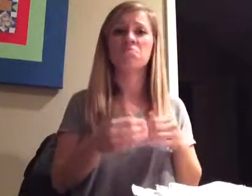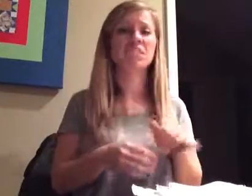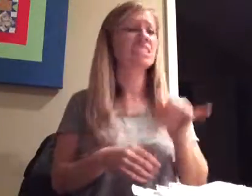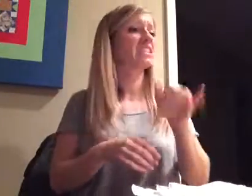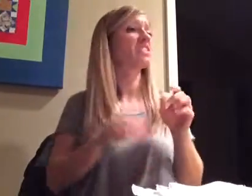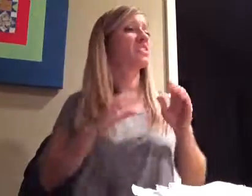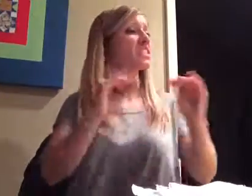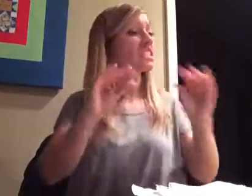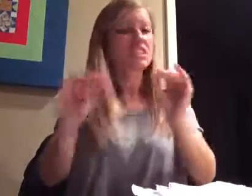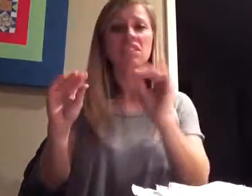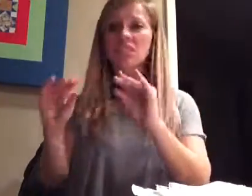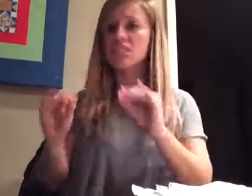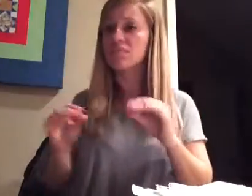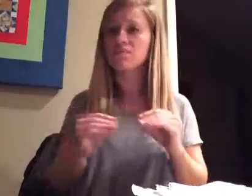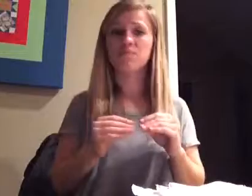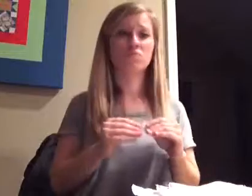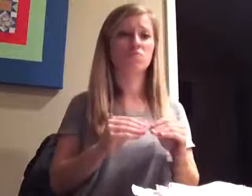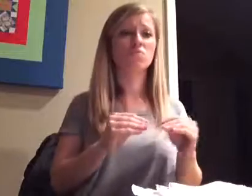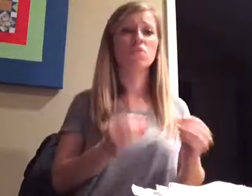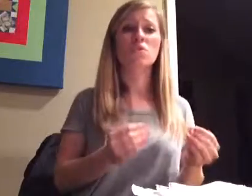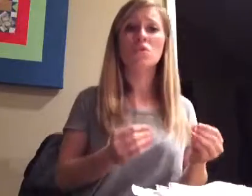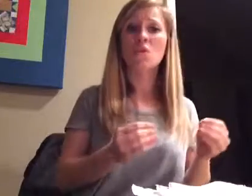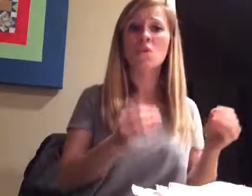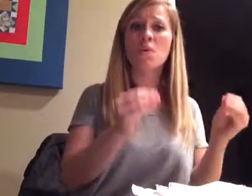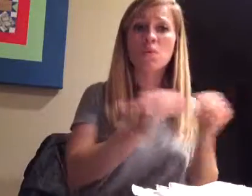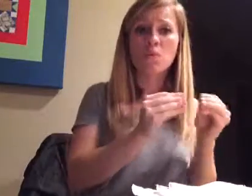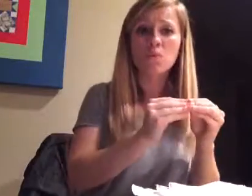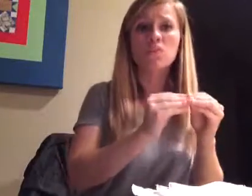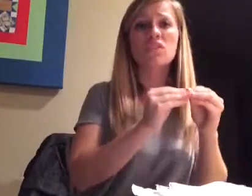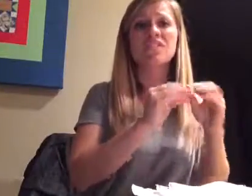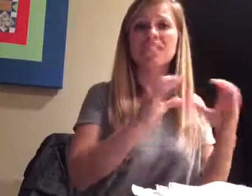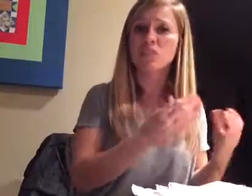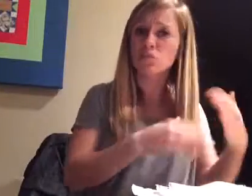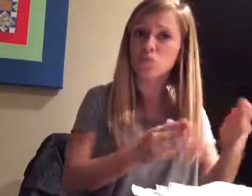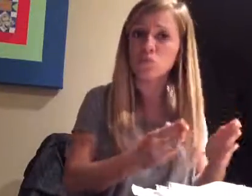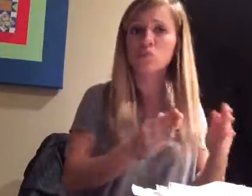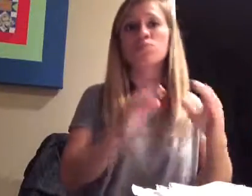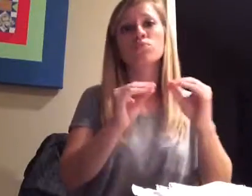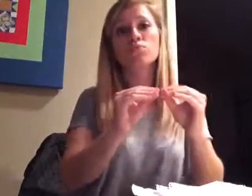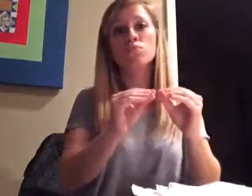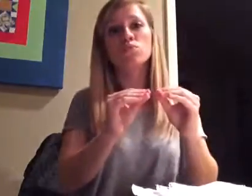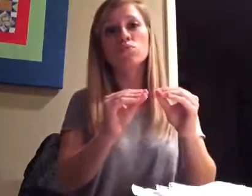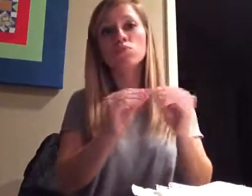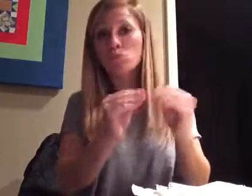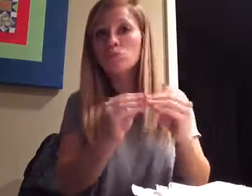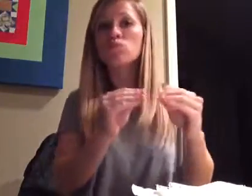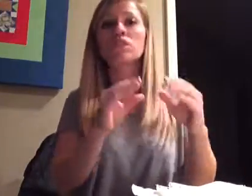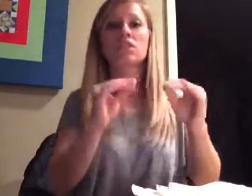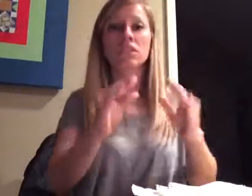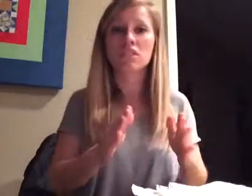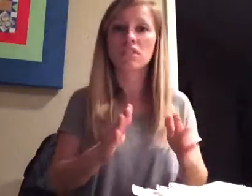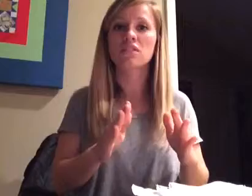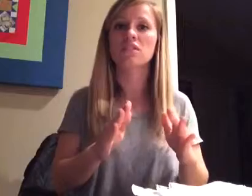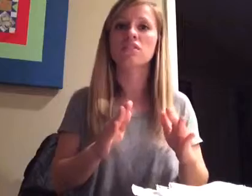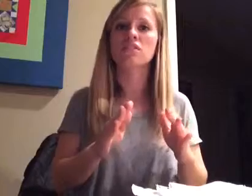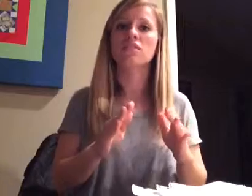But more classrooms and more teachers are not enough. We must seek an educational system which grows in